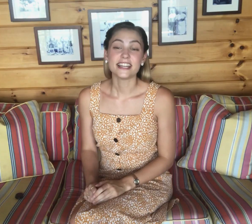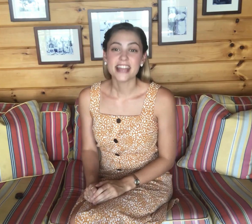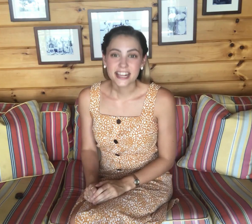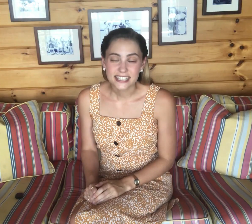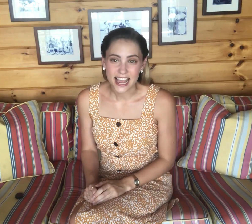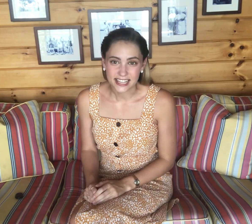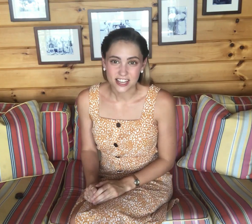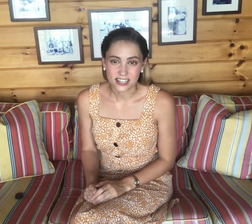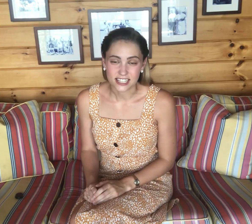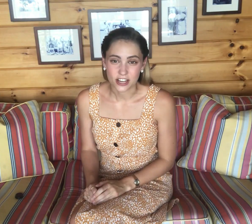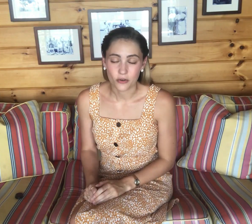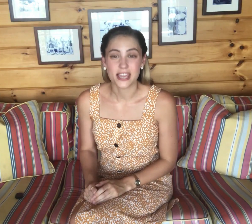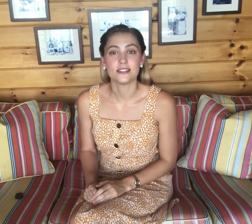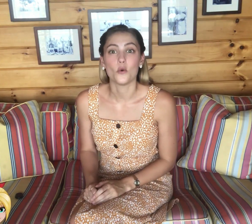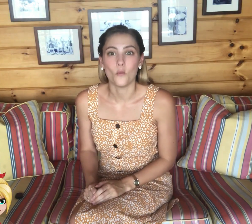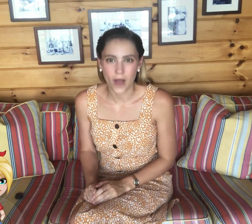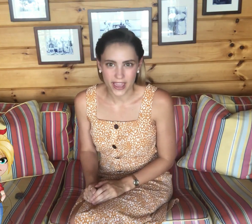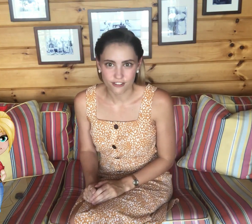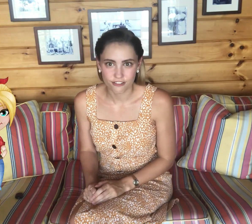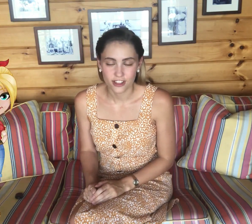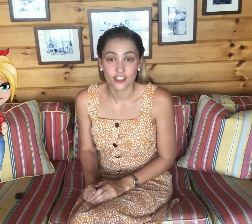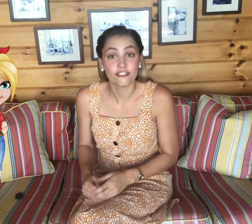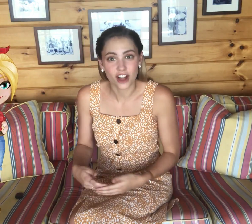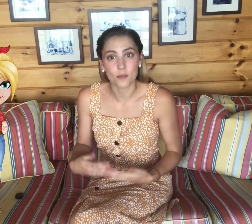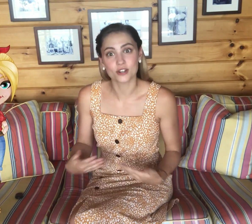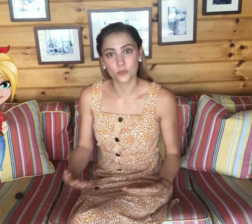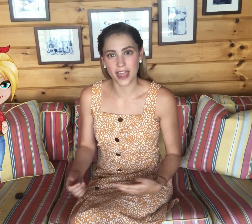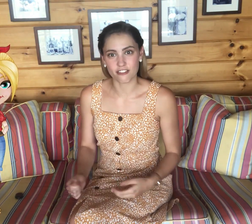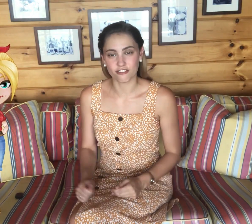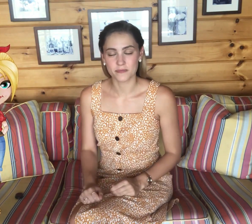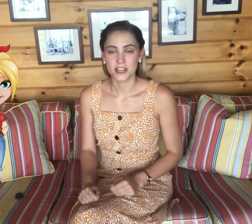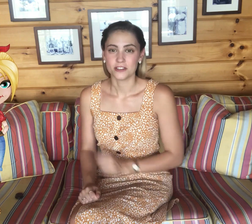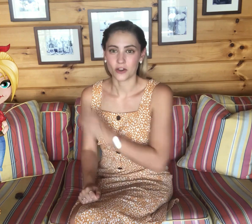Farmer. Farmer. Can you say farmer?